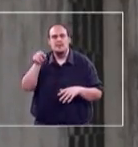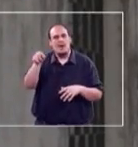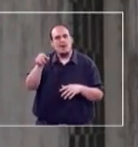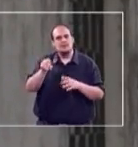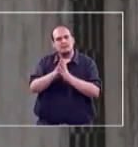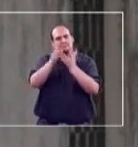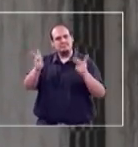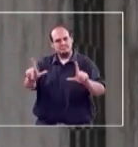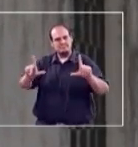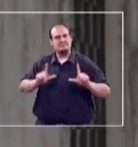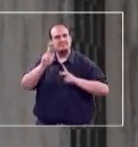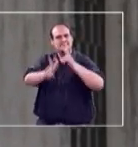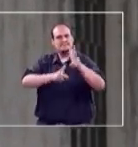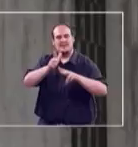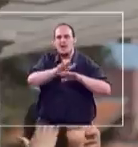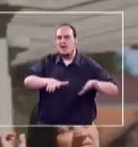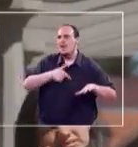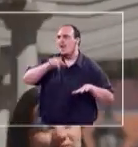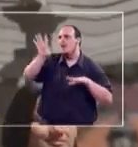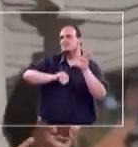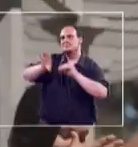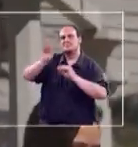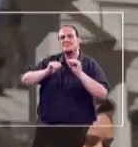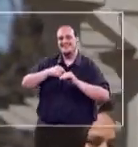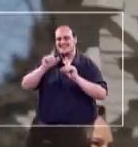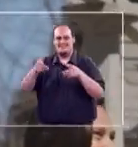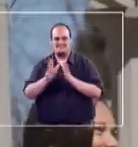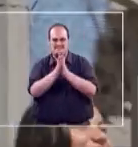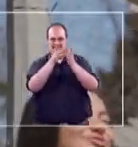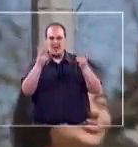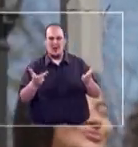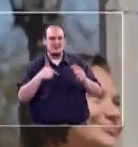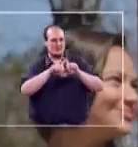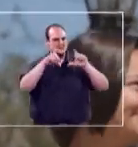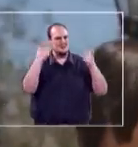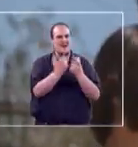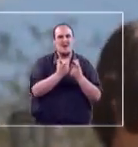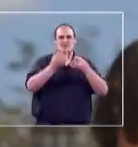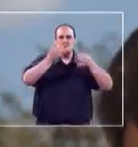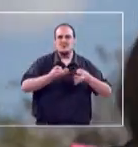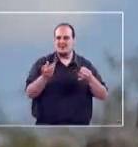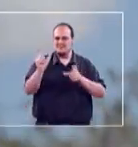for children, and together they're helping society become more inclusive.